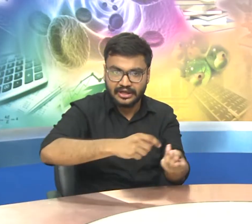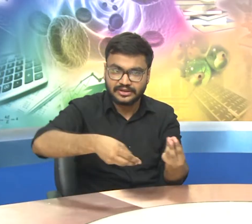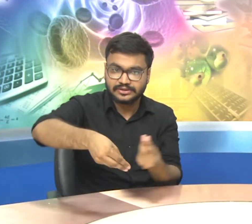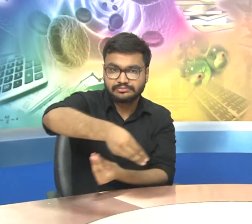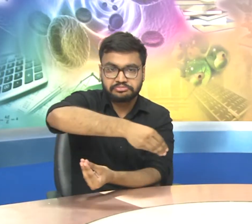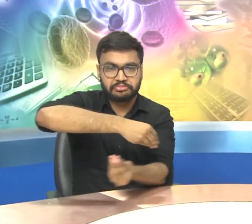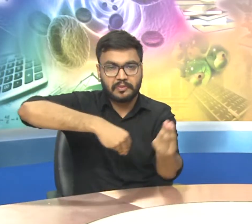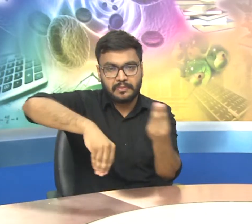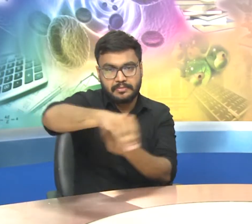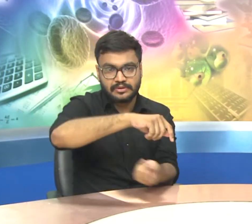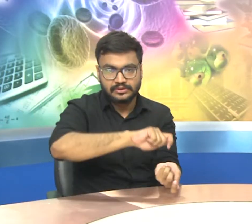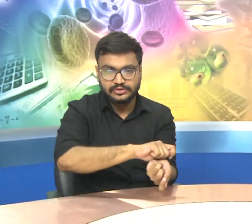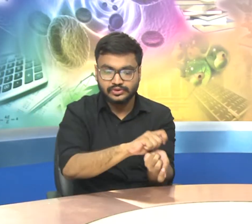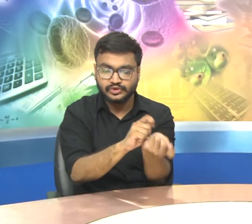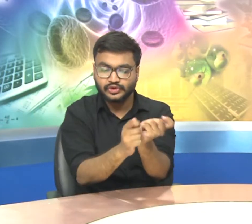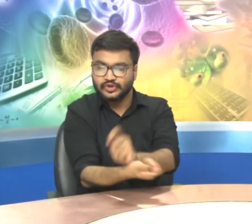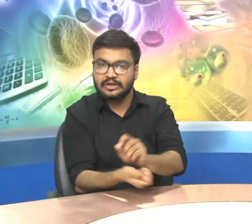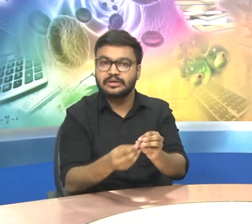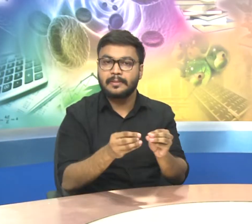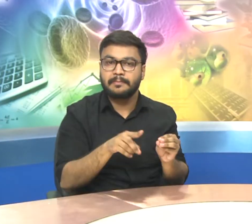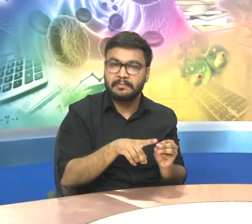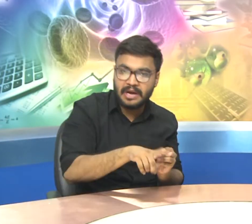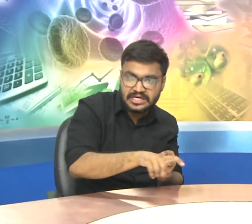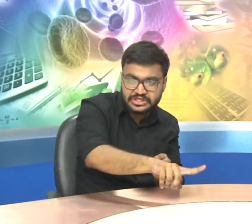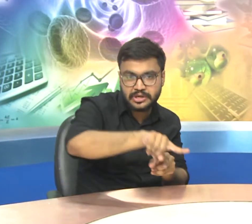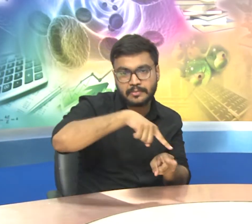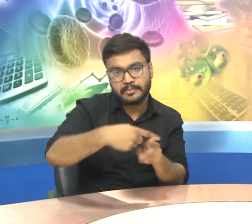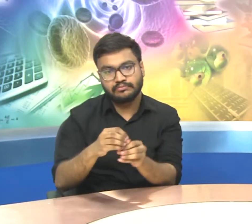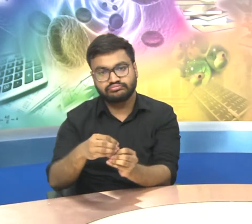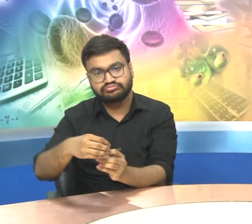nutrients back into the ecosystem.